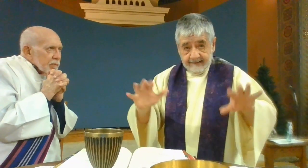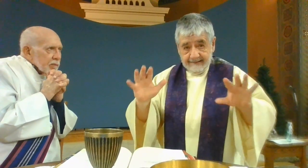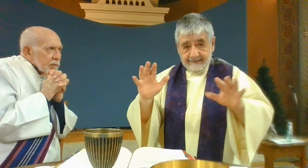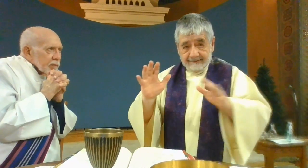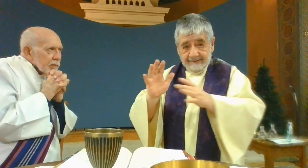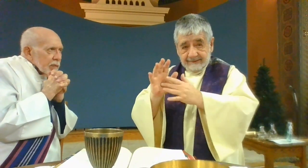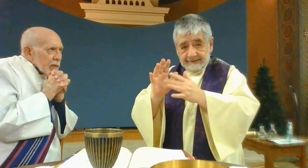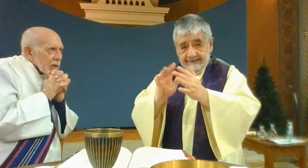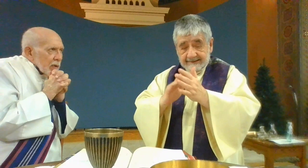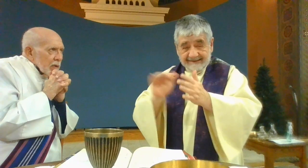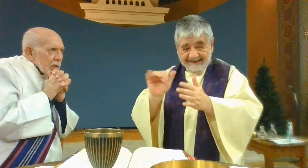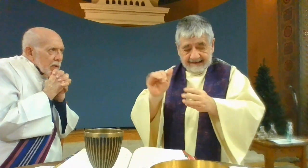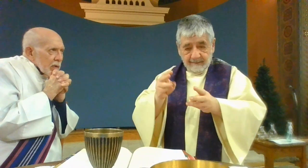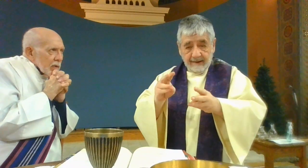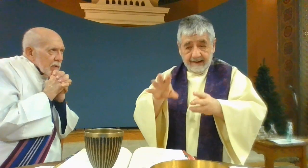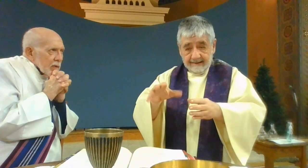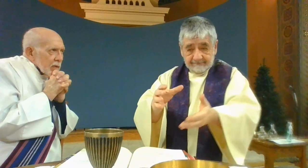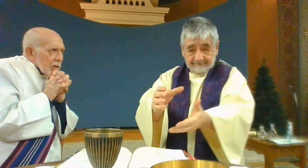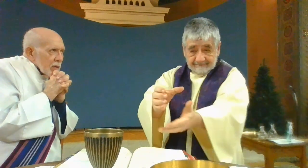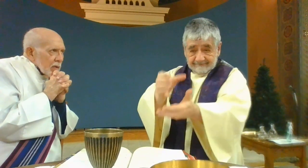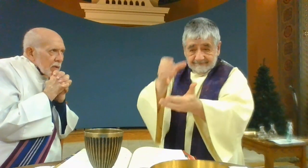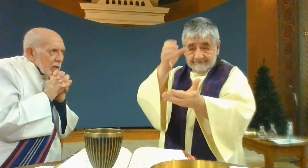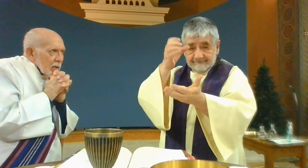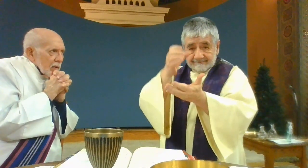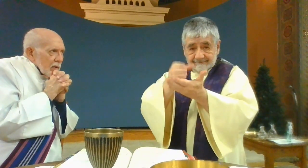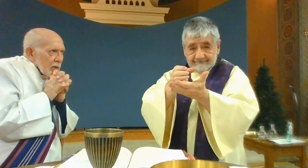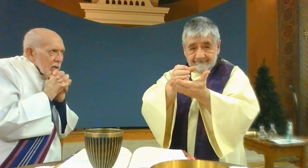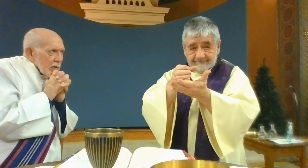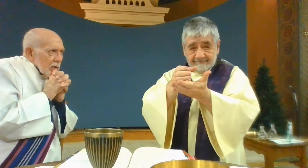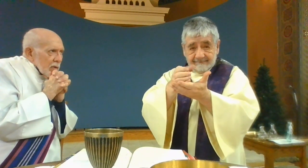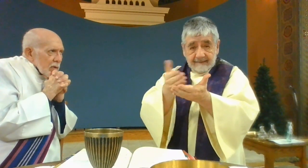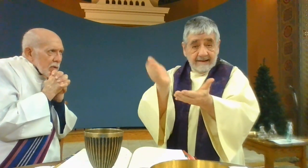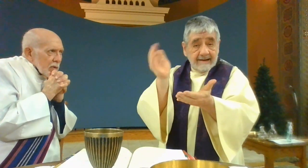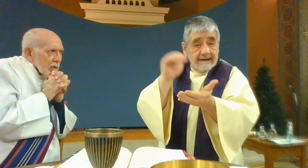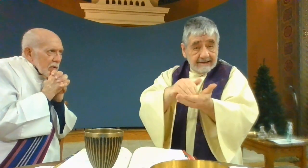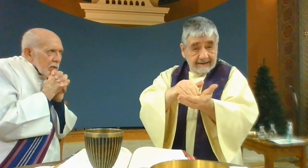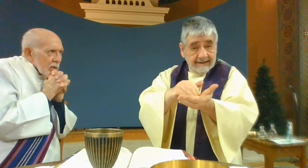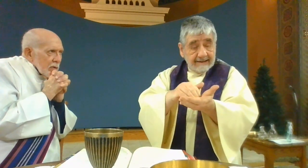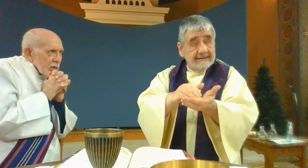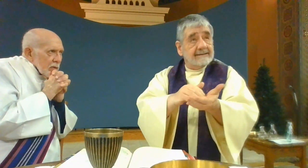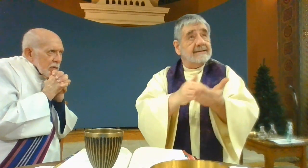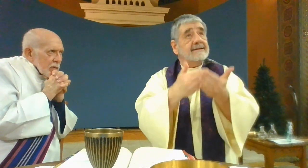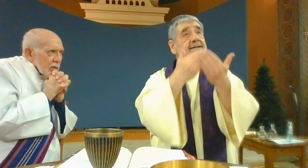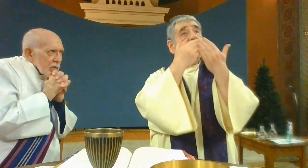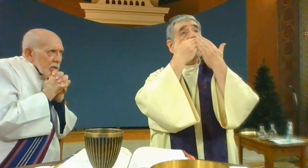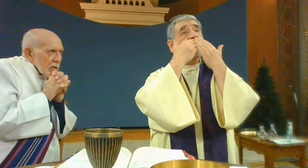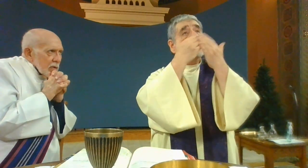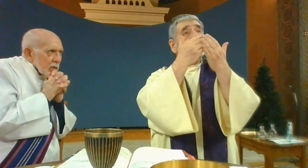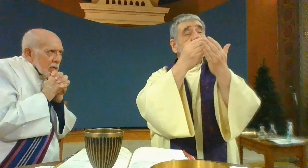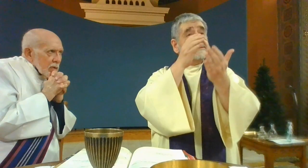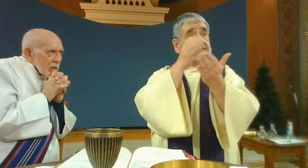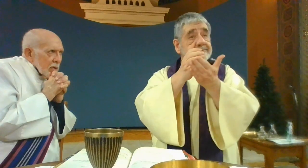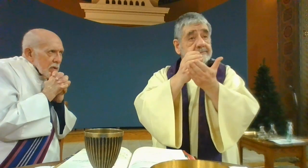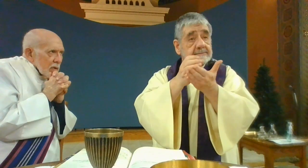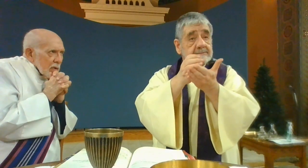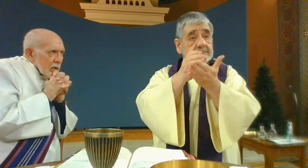in a similar way when supper had ended he took the chalice and once more giving thanks